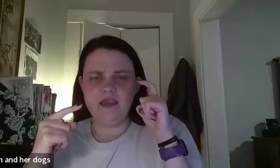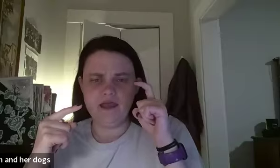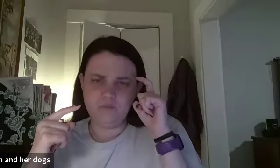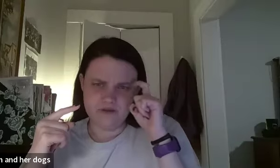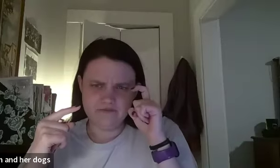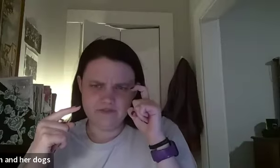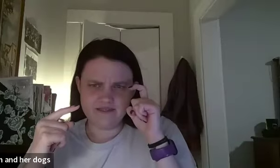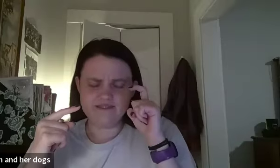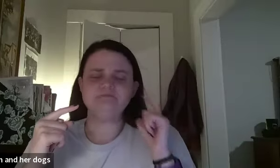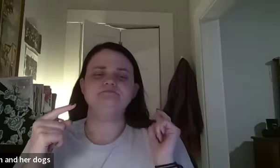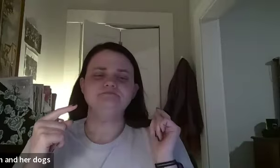Now, with this,